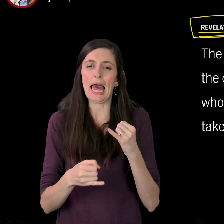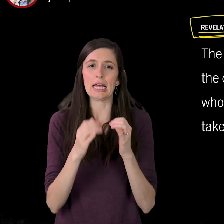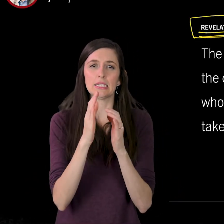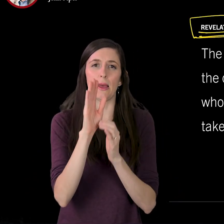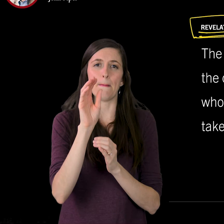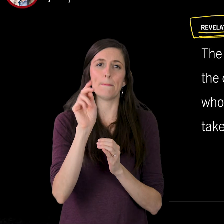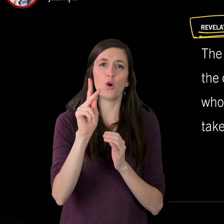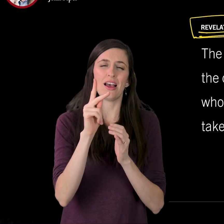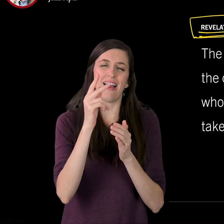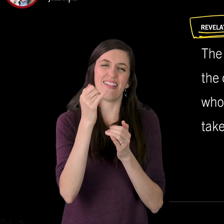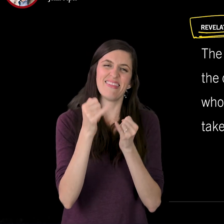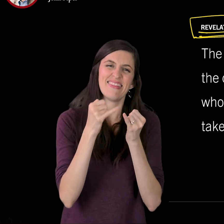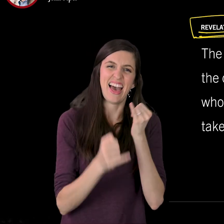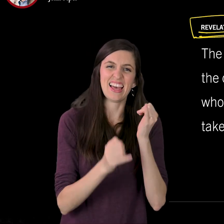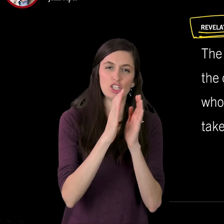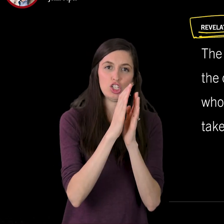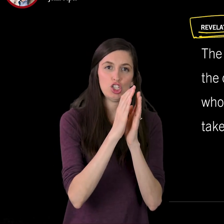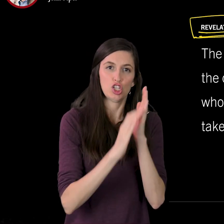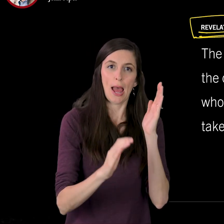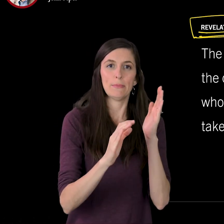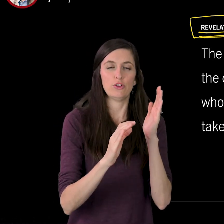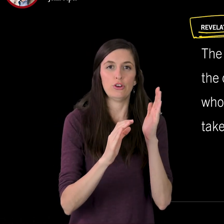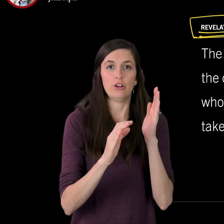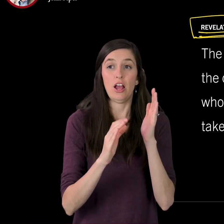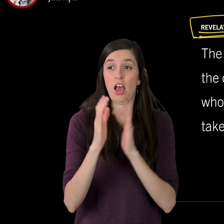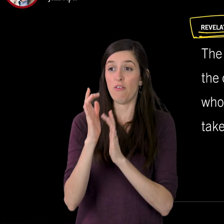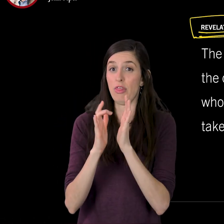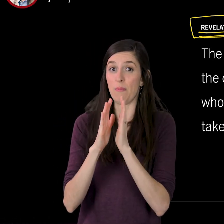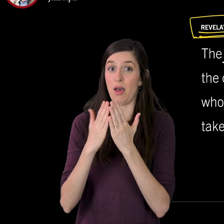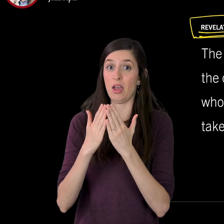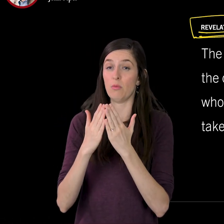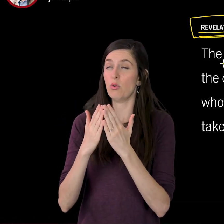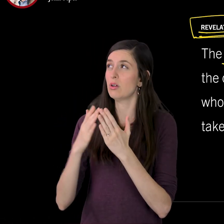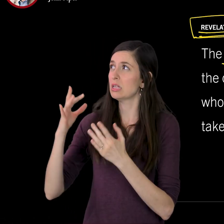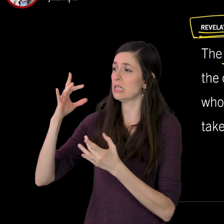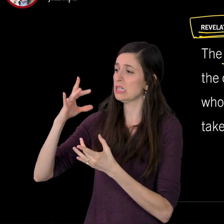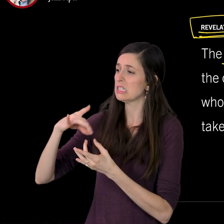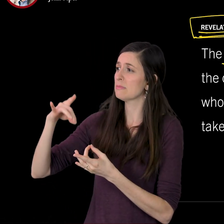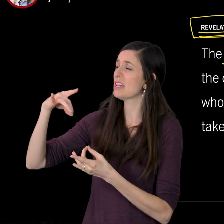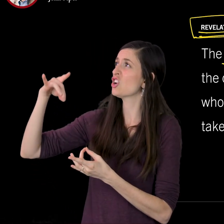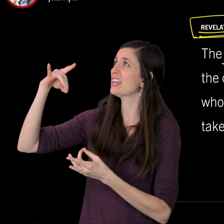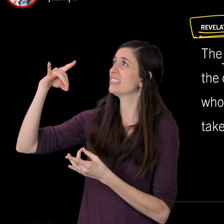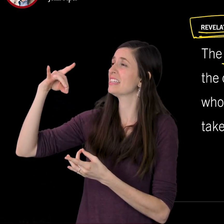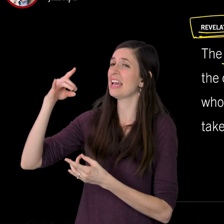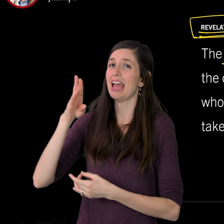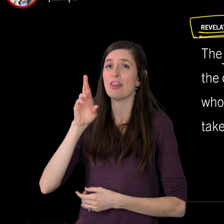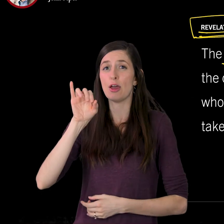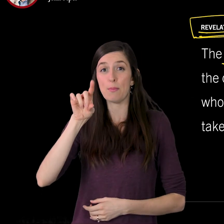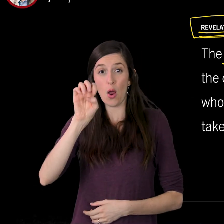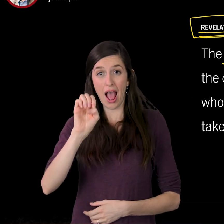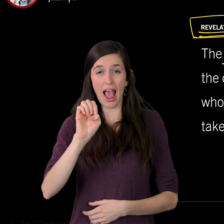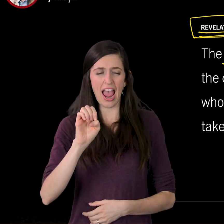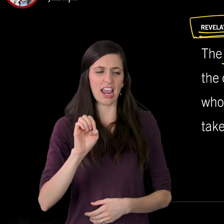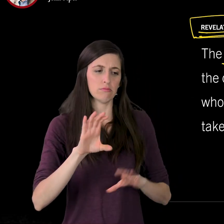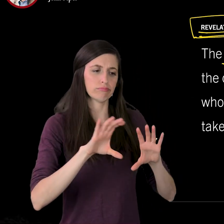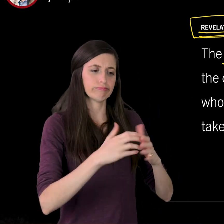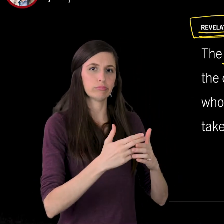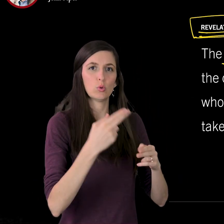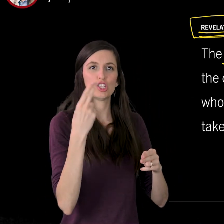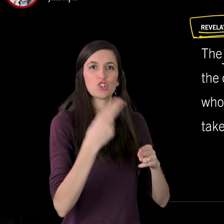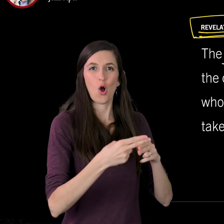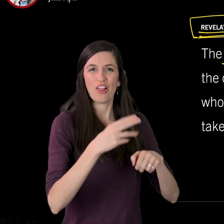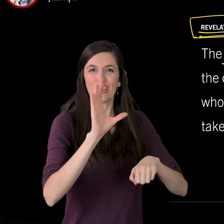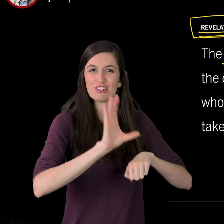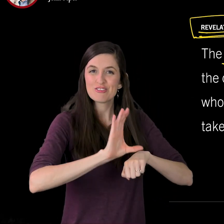chapter in the Bible almost the last verse of the Bible the spirit and the bride that is the